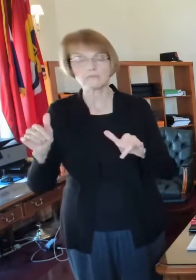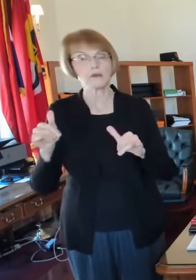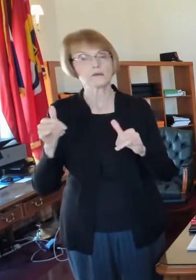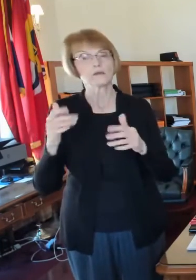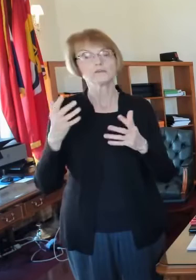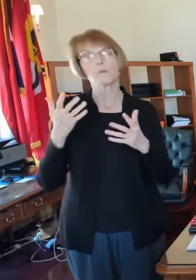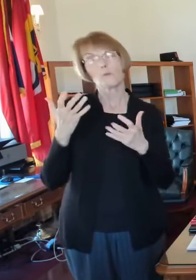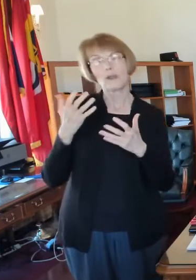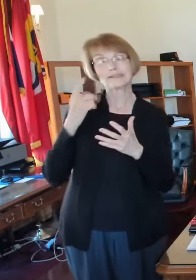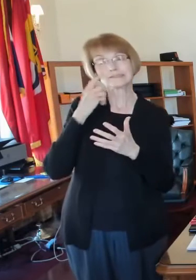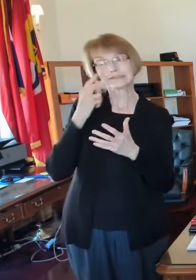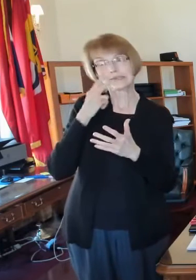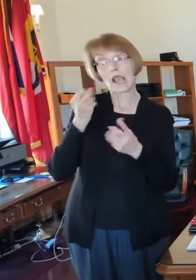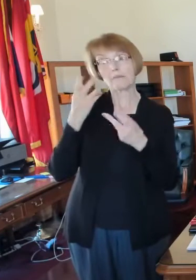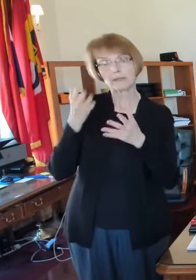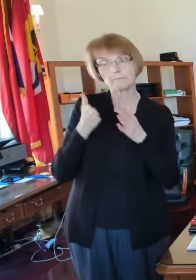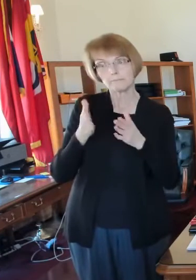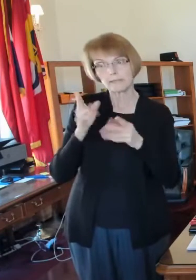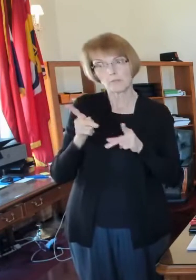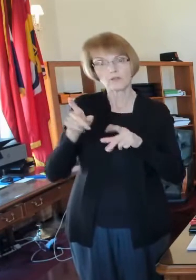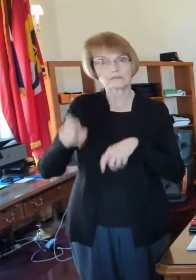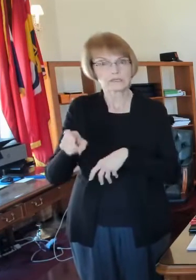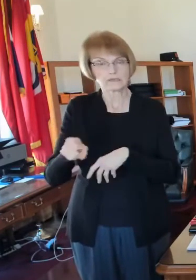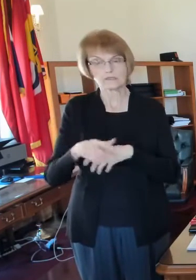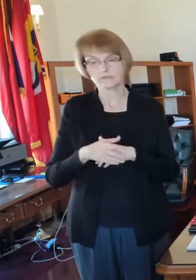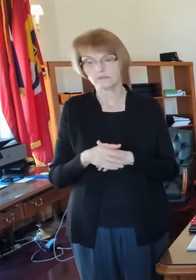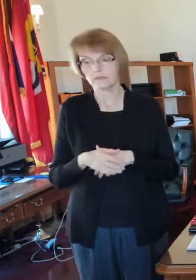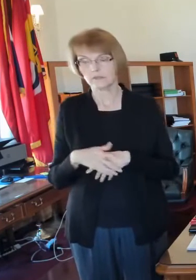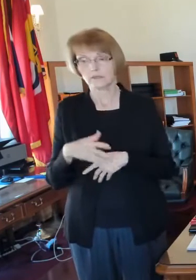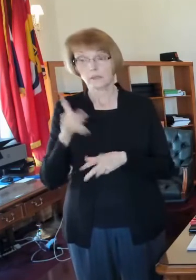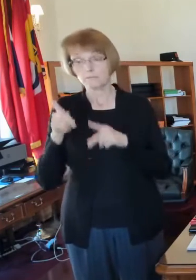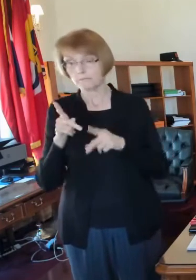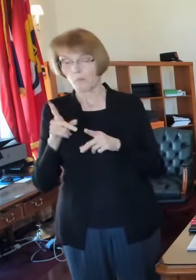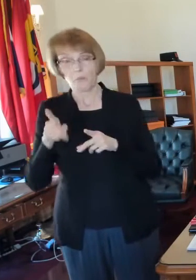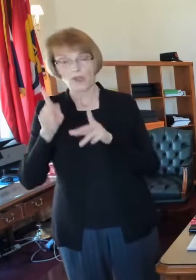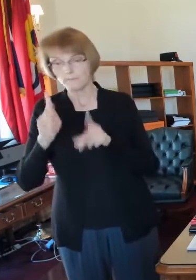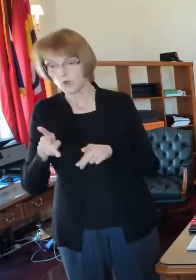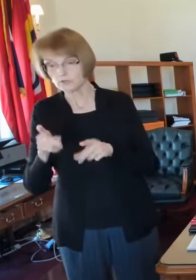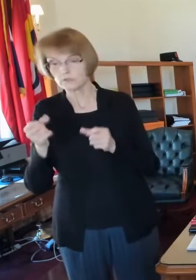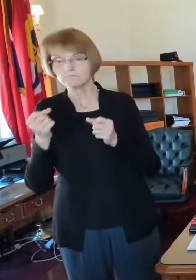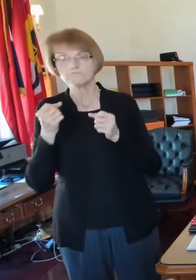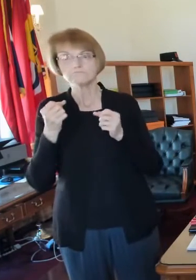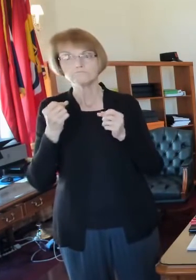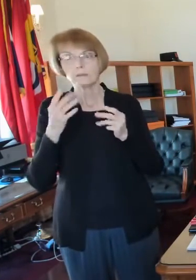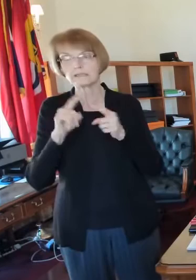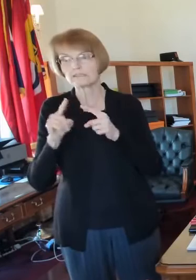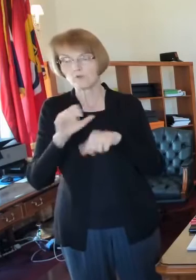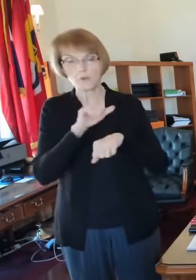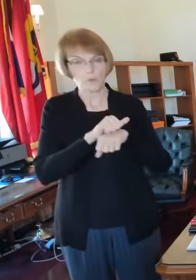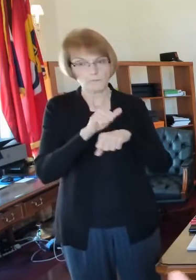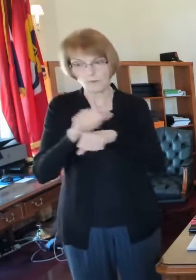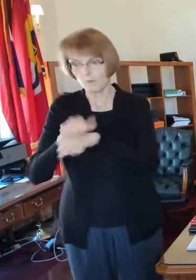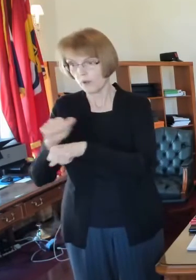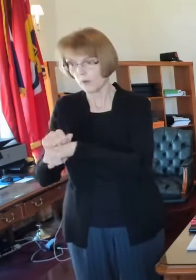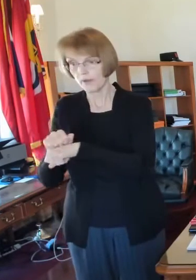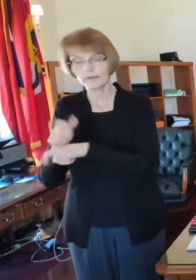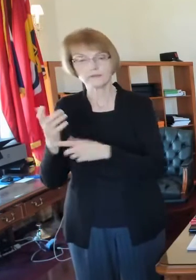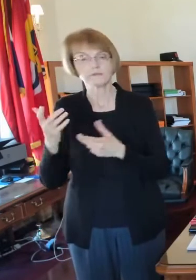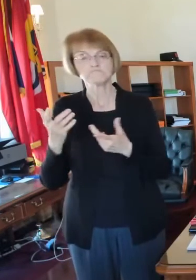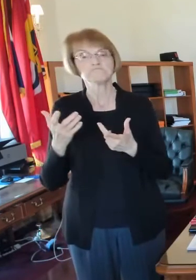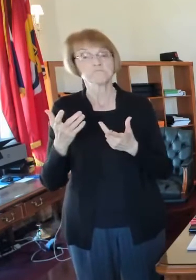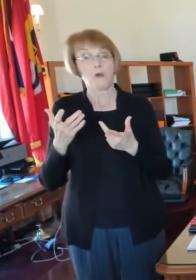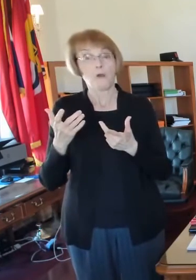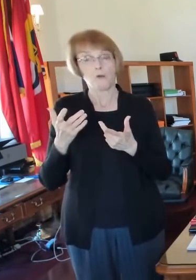Because when people make multiple appointments, they may be showing up for one and letting the other one go, but that means that somebody else didn't get it.